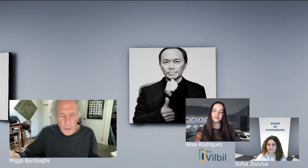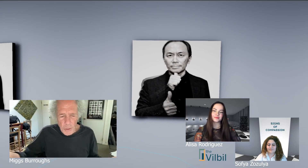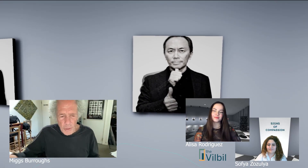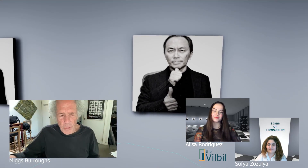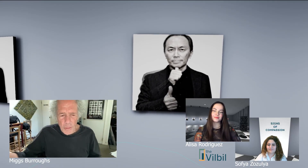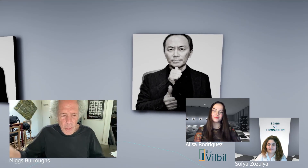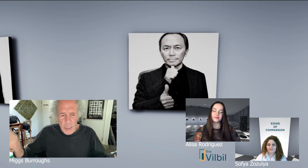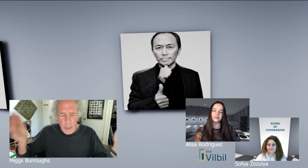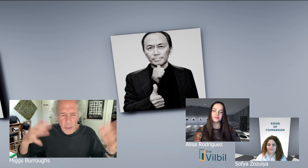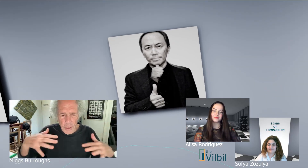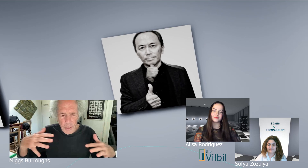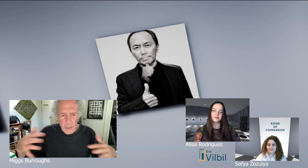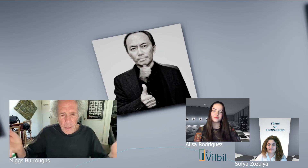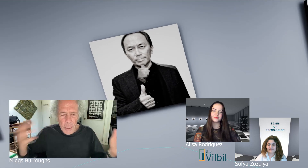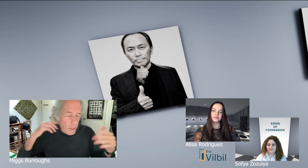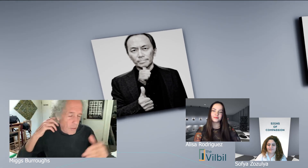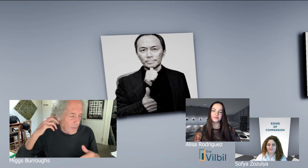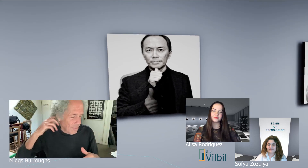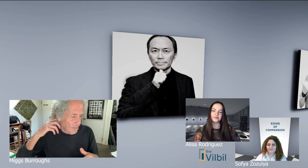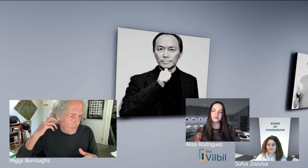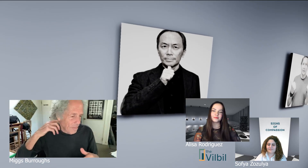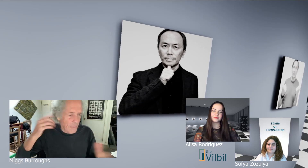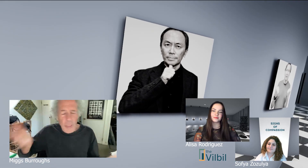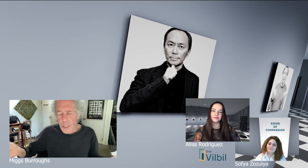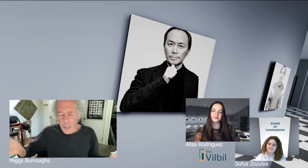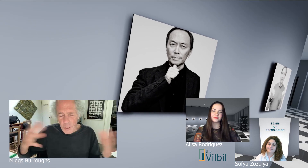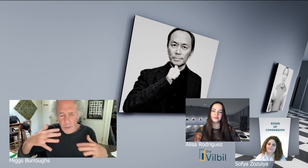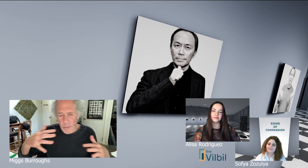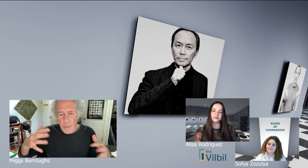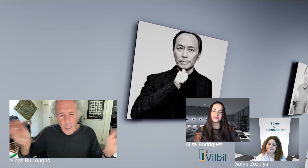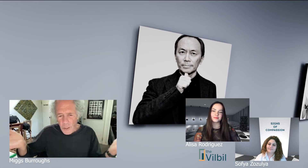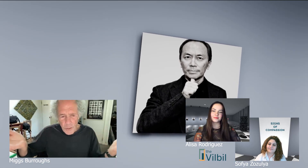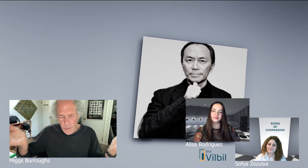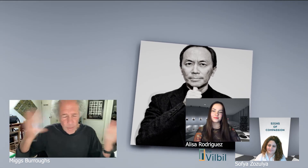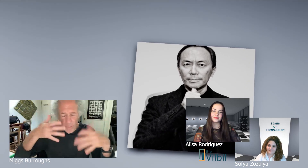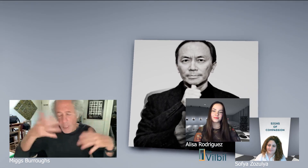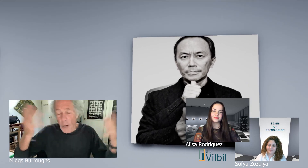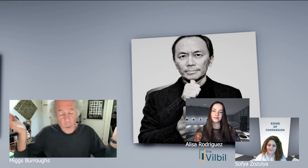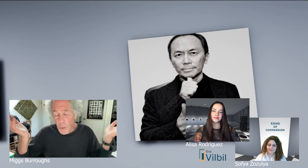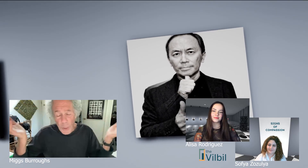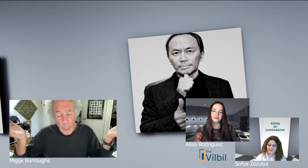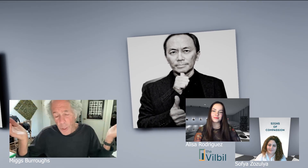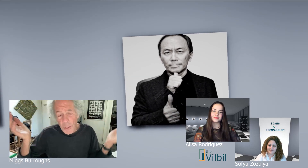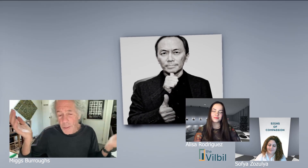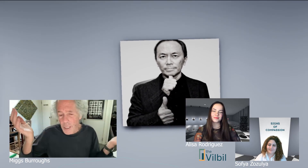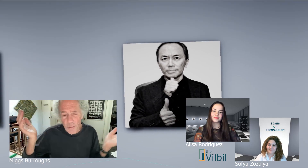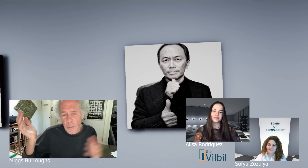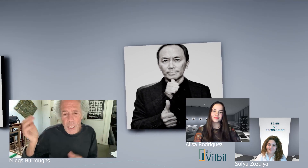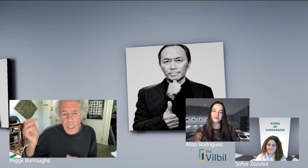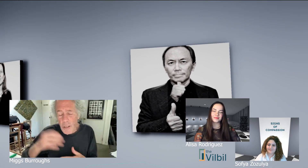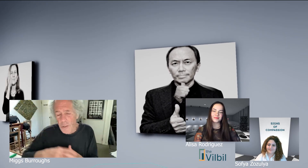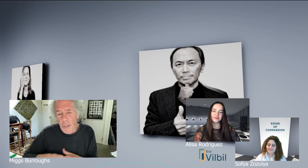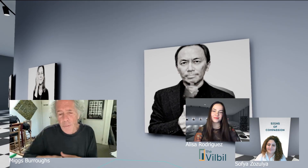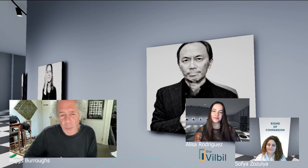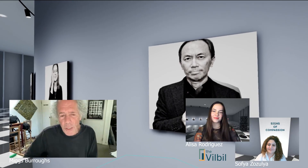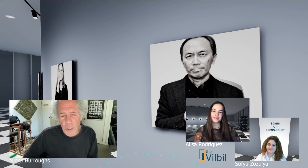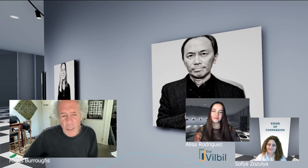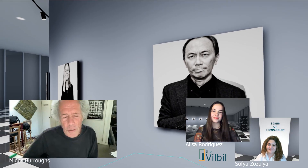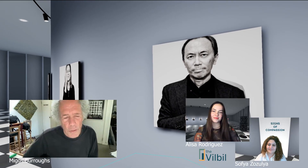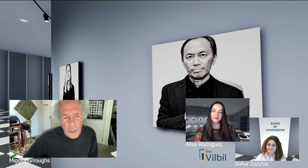still and, let things come to me when they will, and maybe they don't, but I don't rush